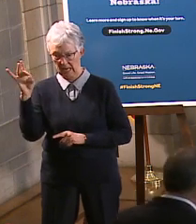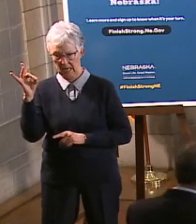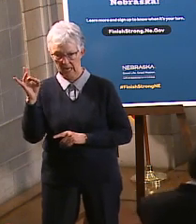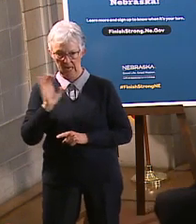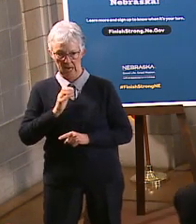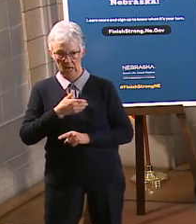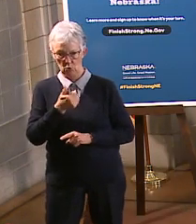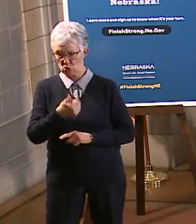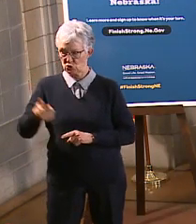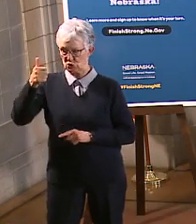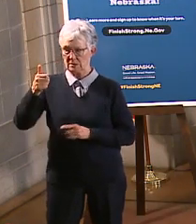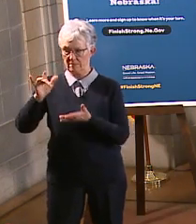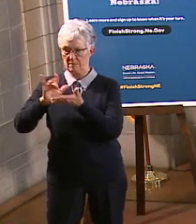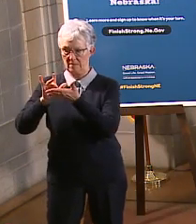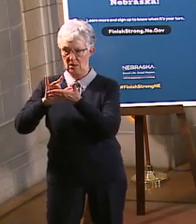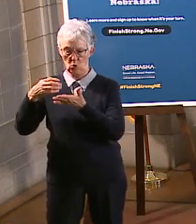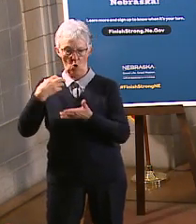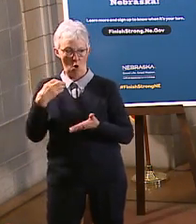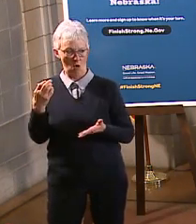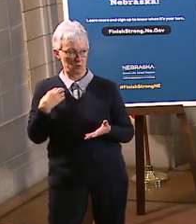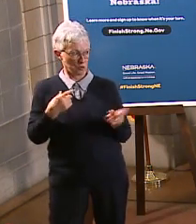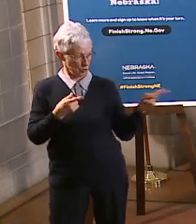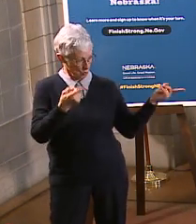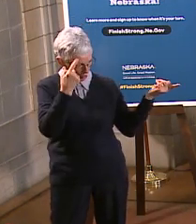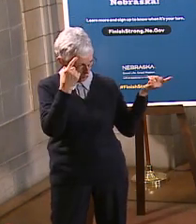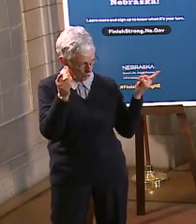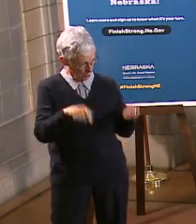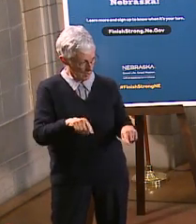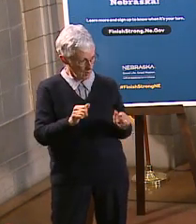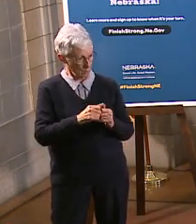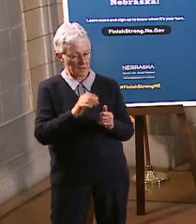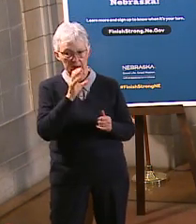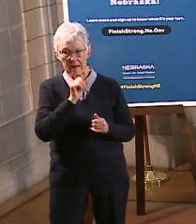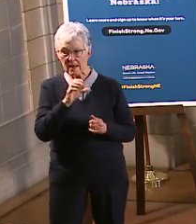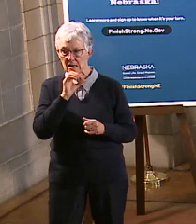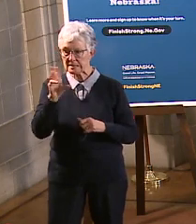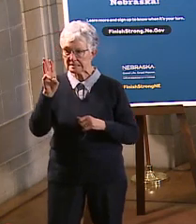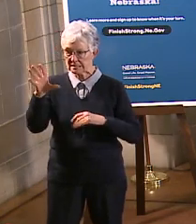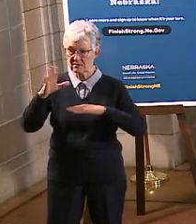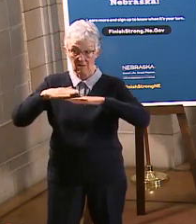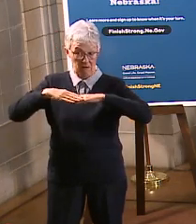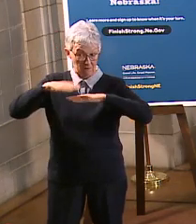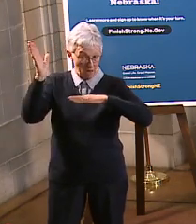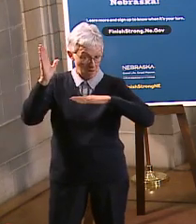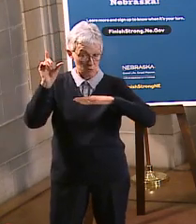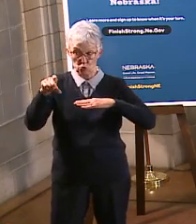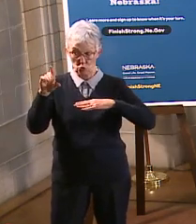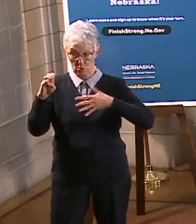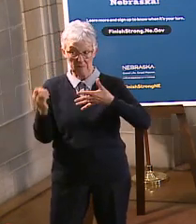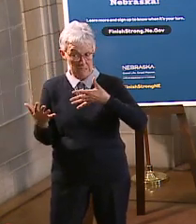Medical Officer for the state, do you agree with the priority of age 65 and above as being the top priority?